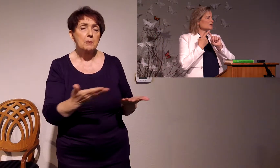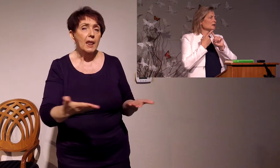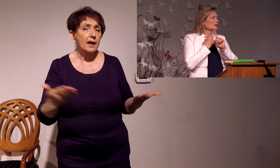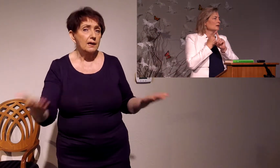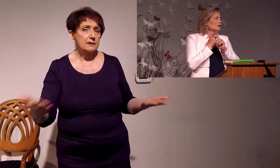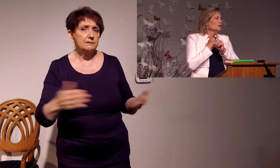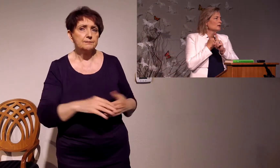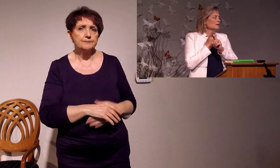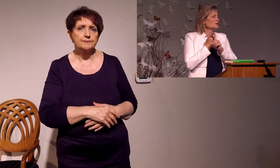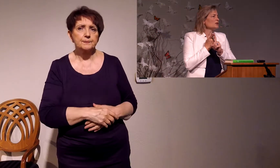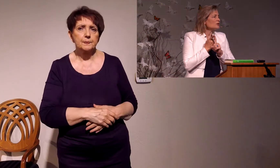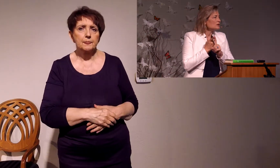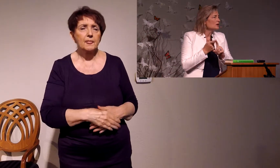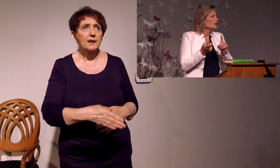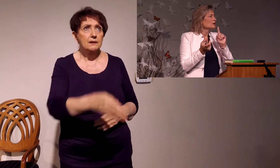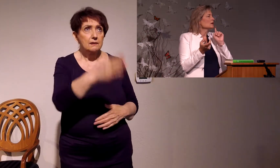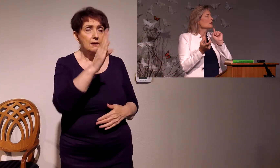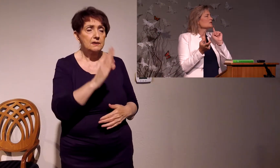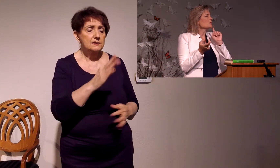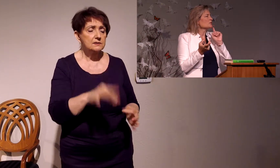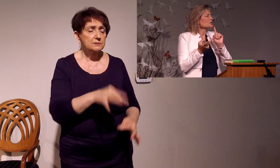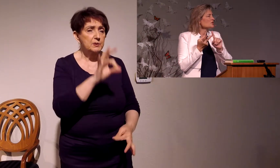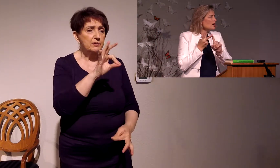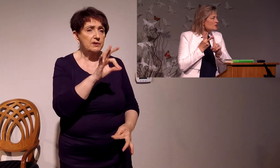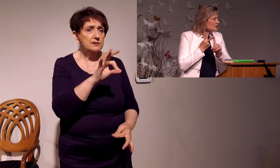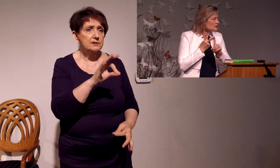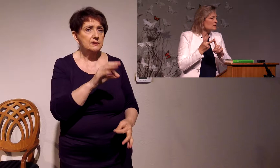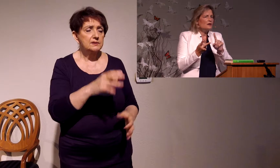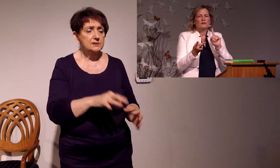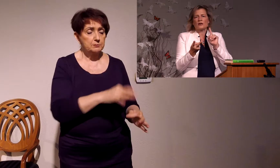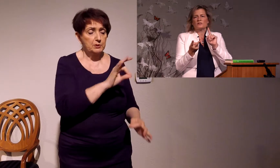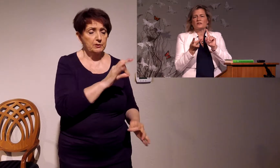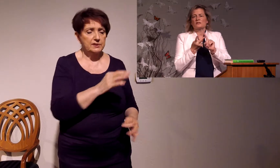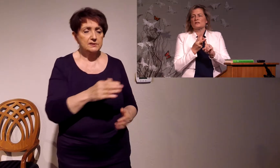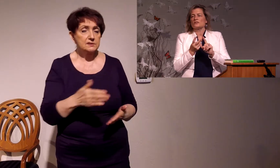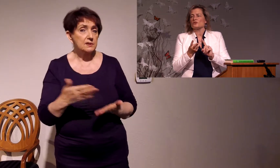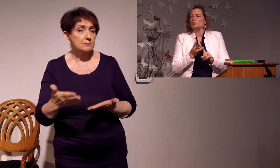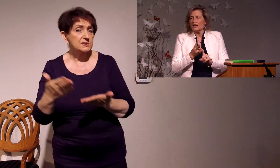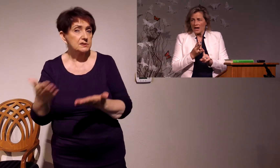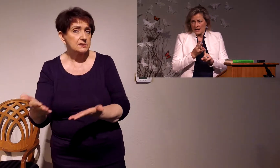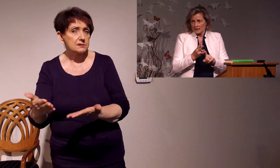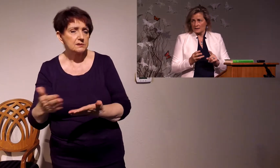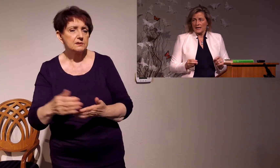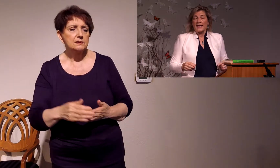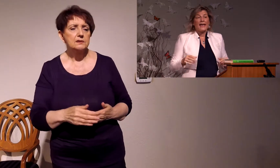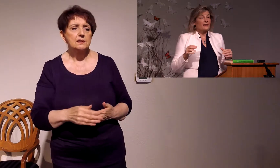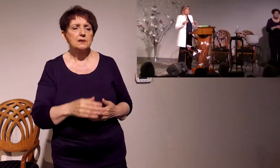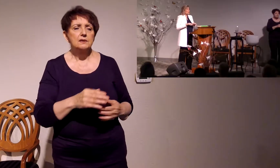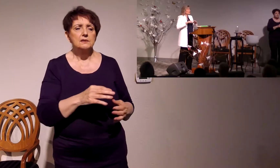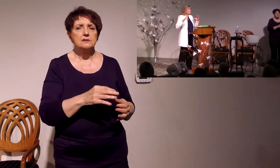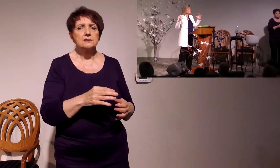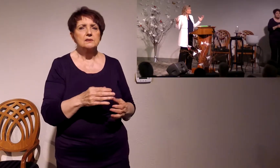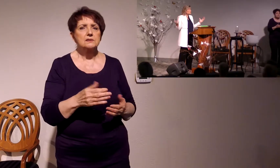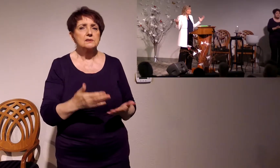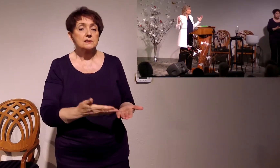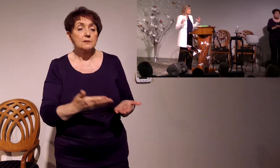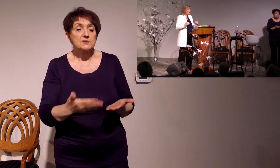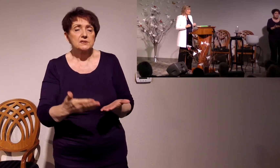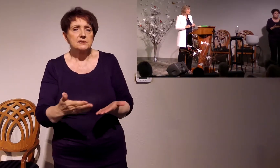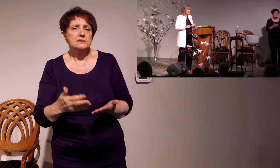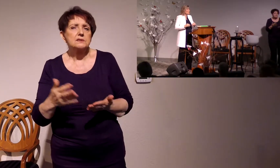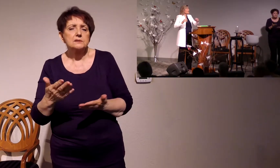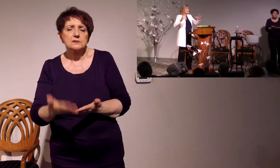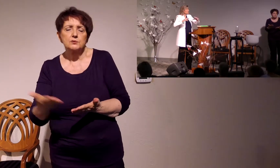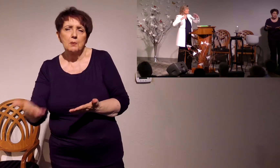God is spirit. Spirit is substance. Substance is supply. And the way that this works